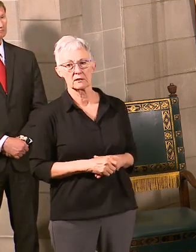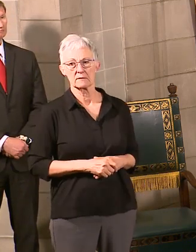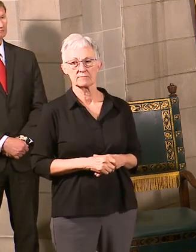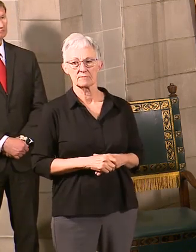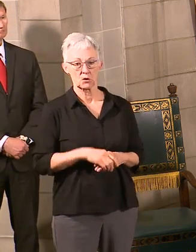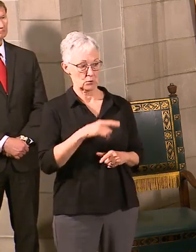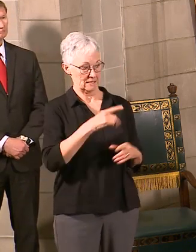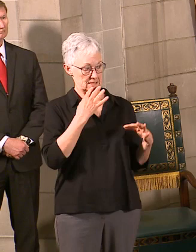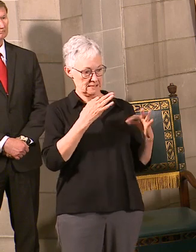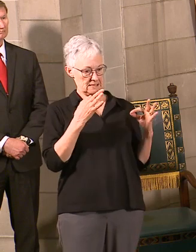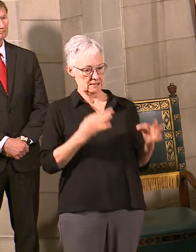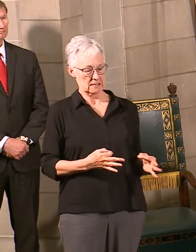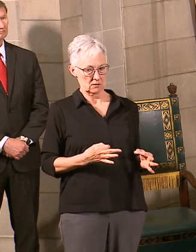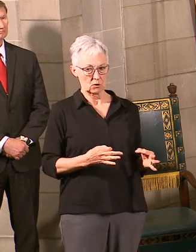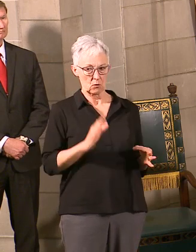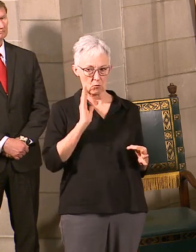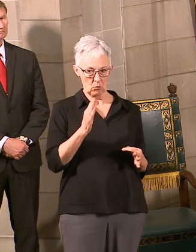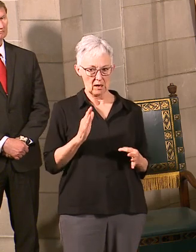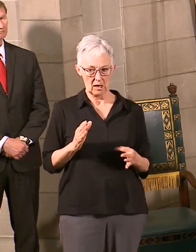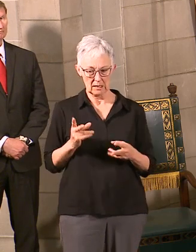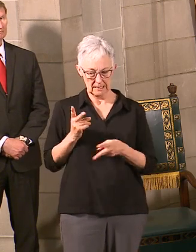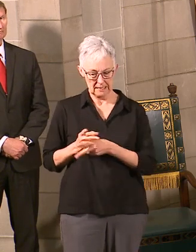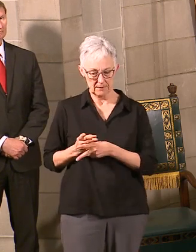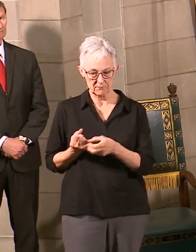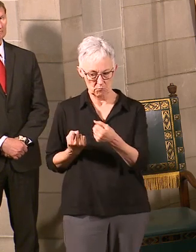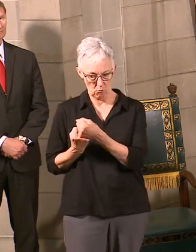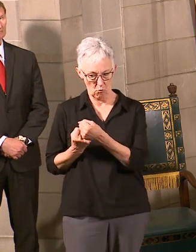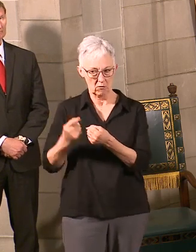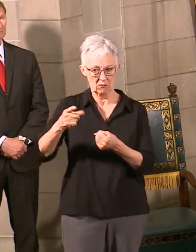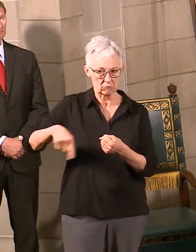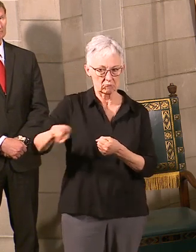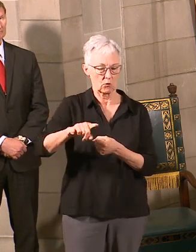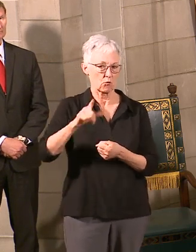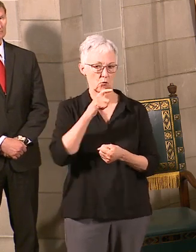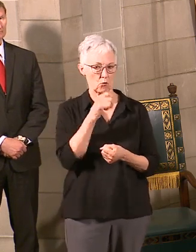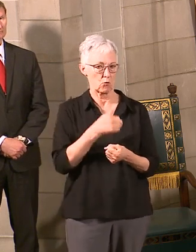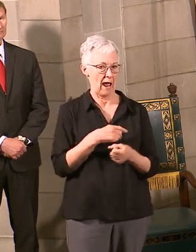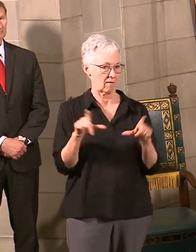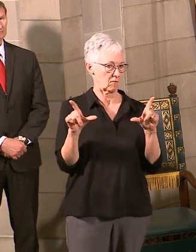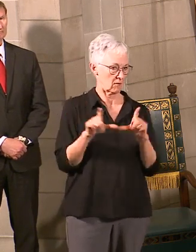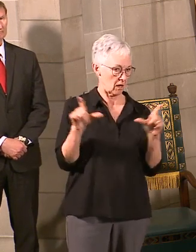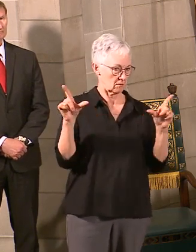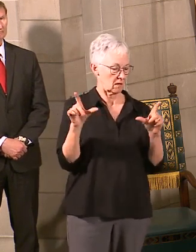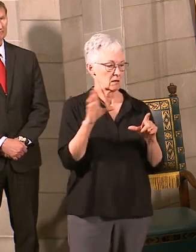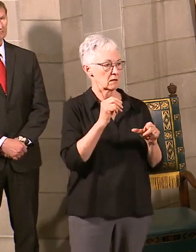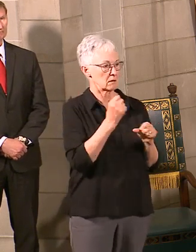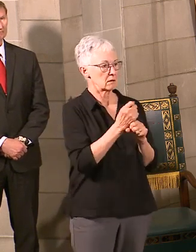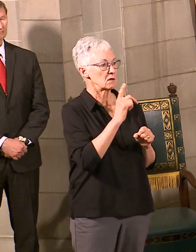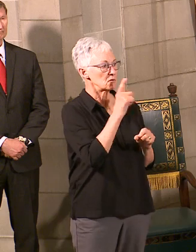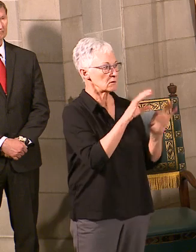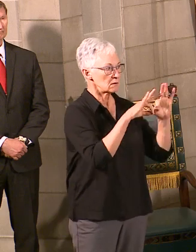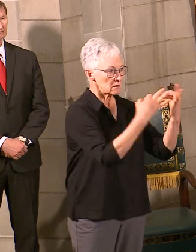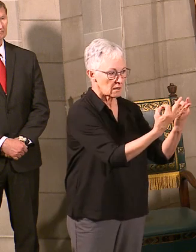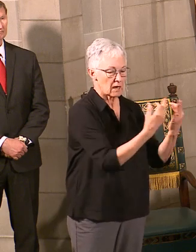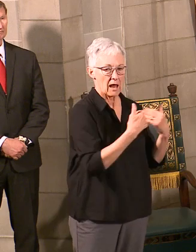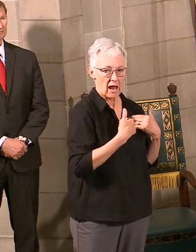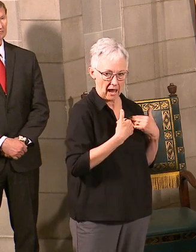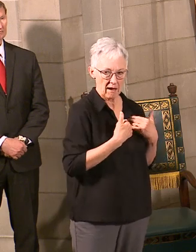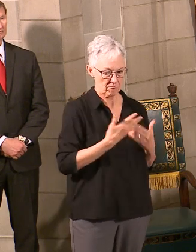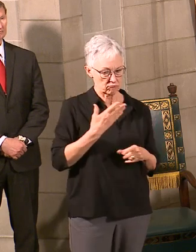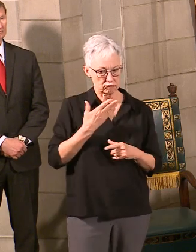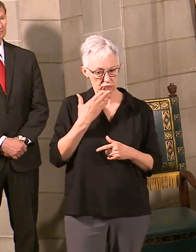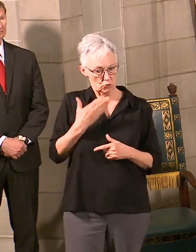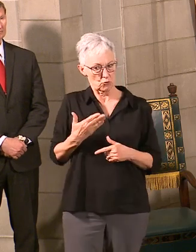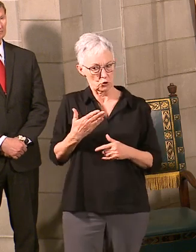sustain licensed child care subsidy providers and help ensure families we serve have access to high-quality child care. Importantly, a child